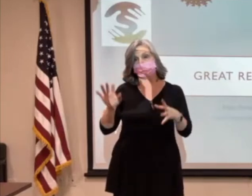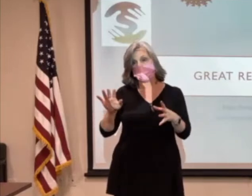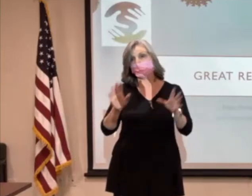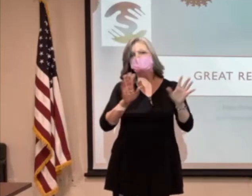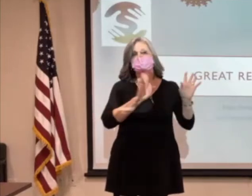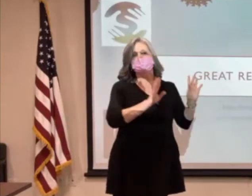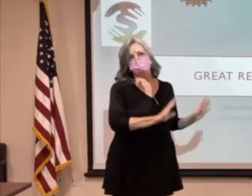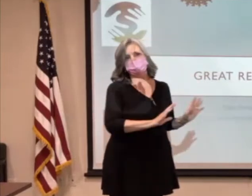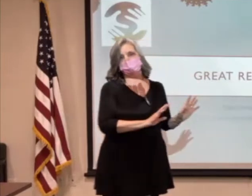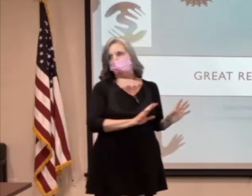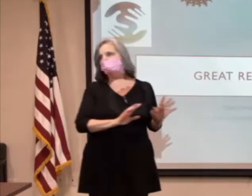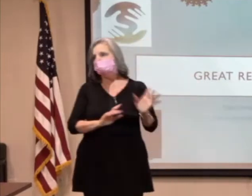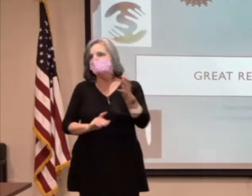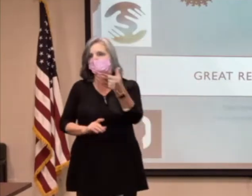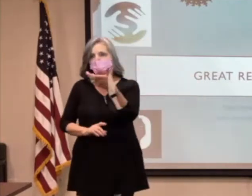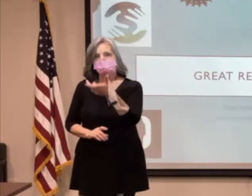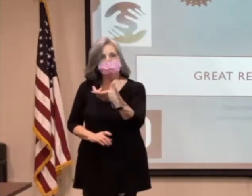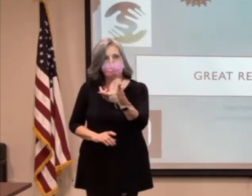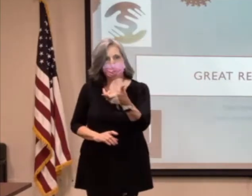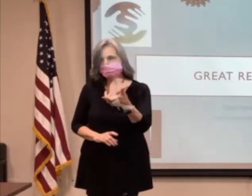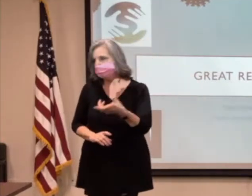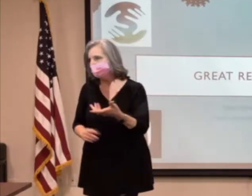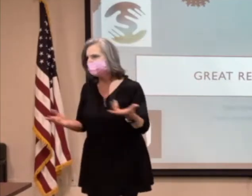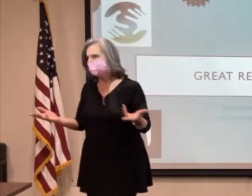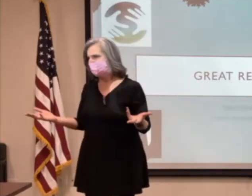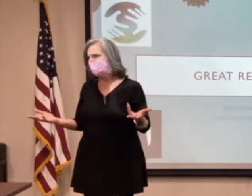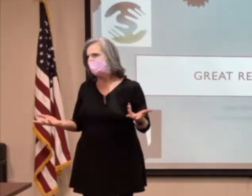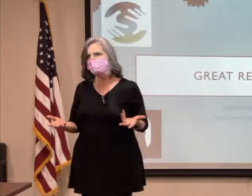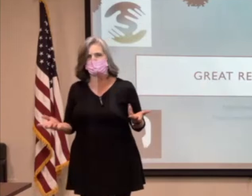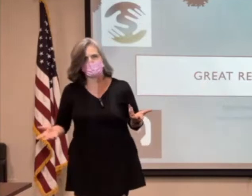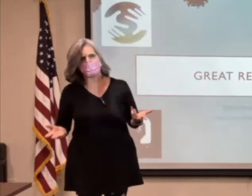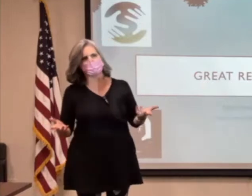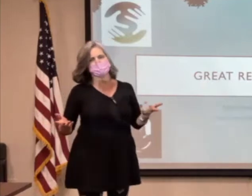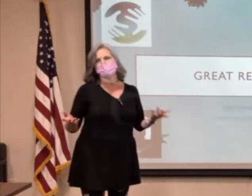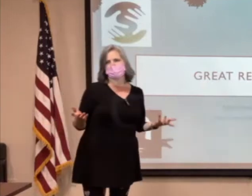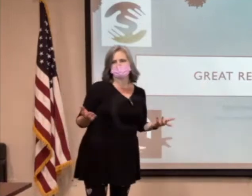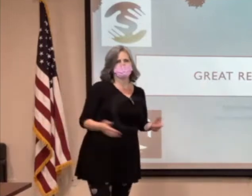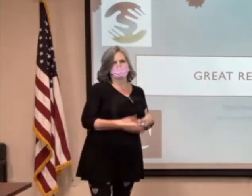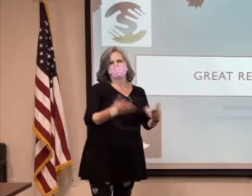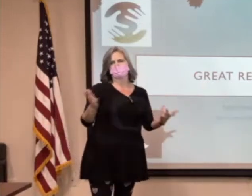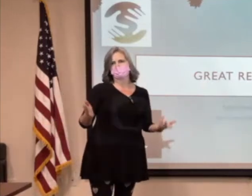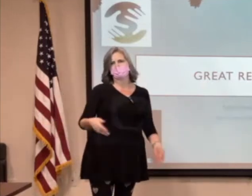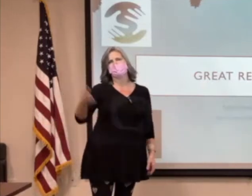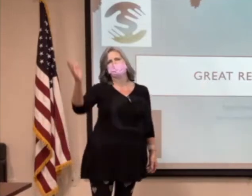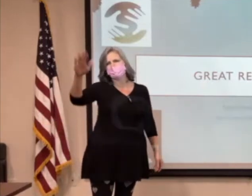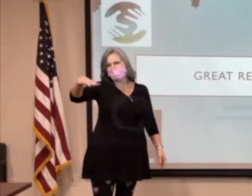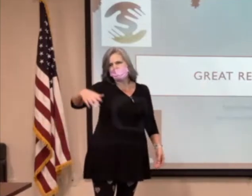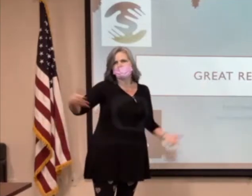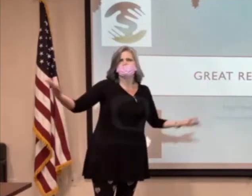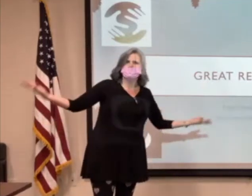forget, you're going to be able to go on your phones, which I don't see any out, which is so weird because I teach high school and I always have to say, can you put that away? You